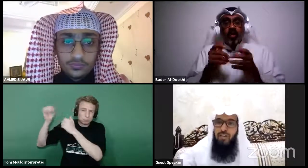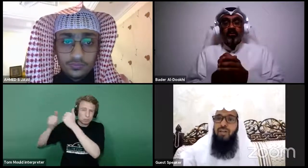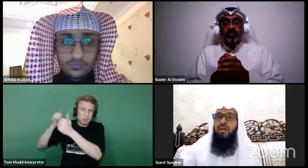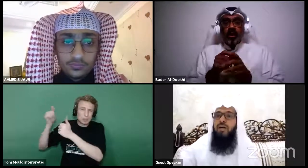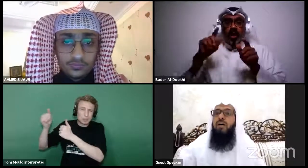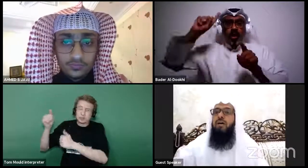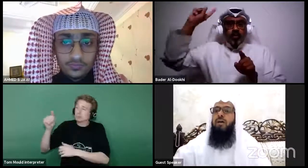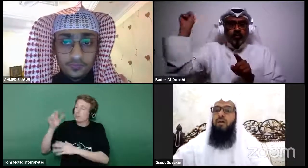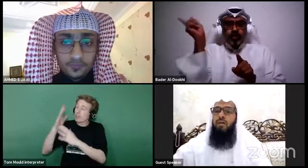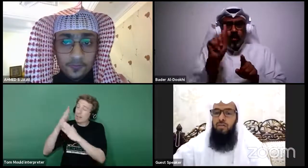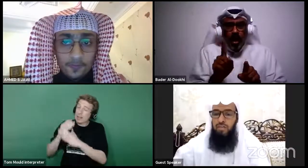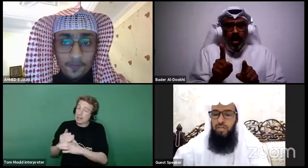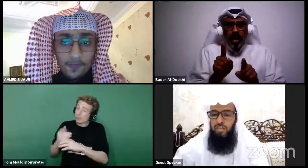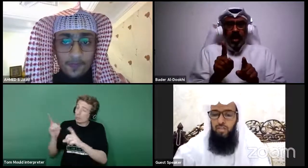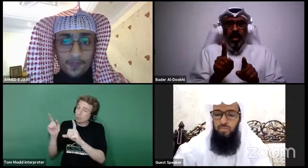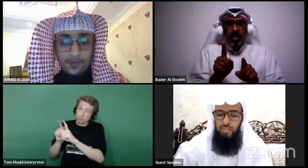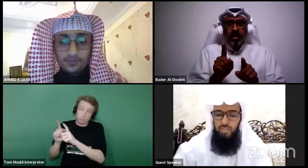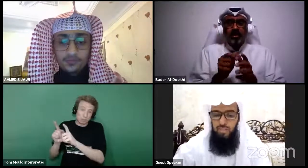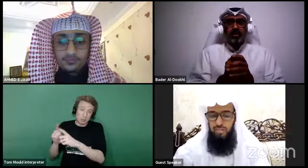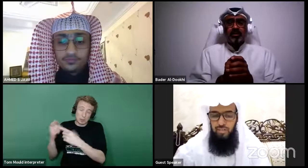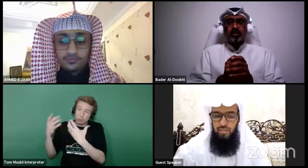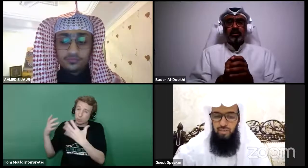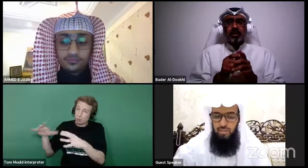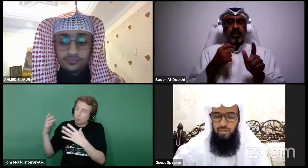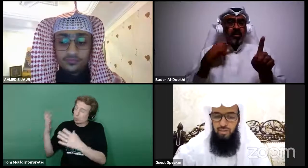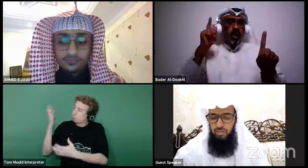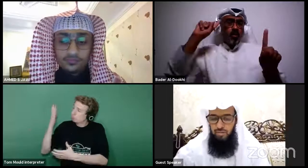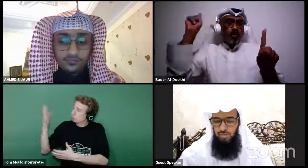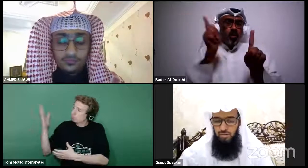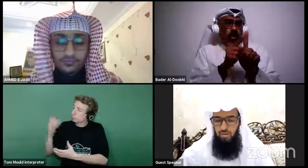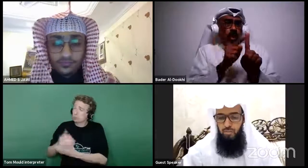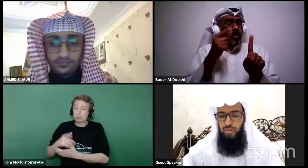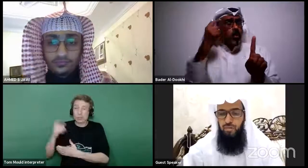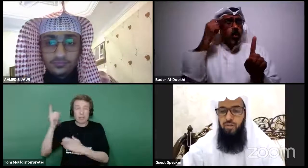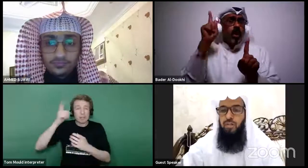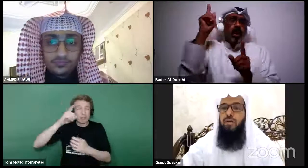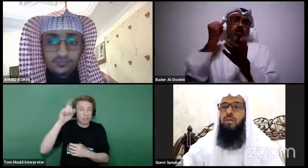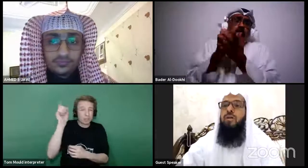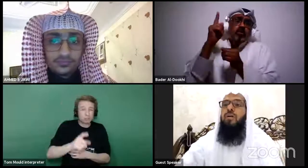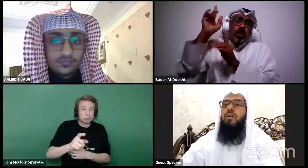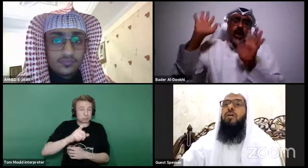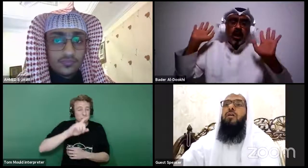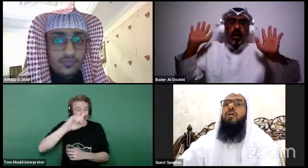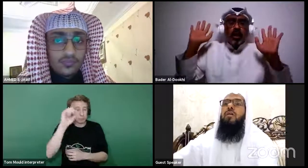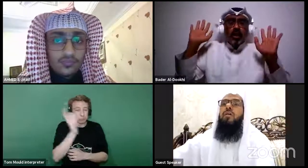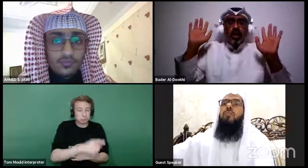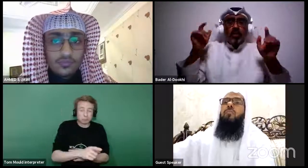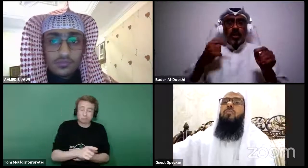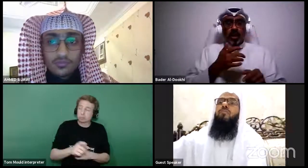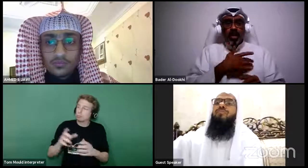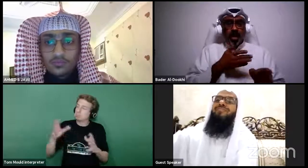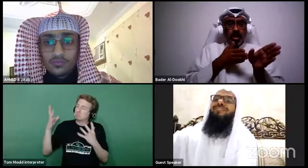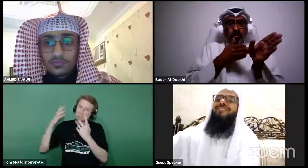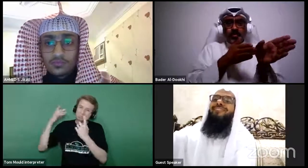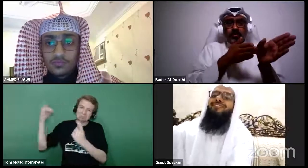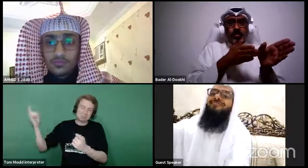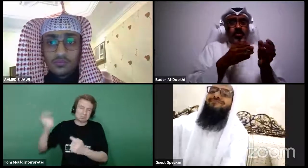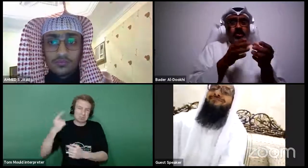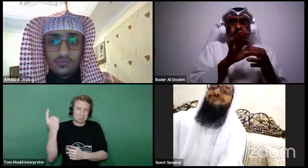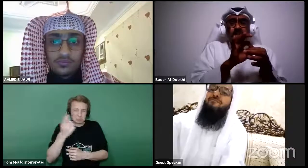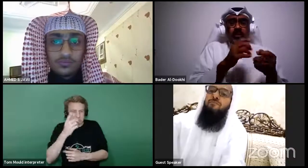thunderbolts, and therewith he strikes whom he wills. Yet they, the disbelievers, dispute about